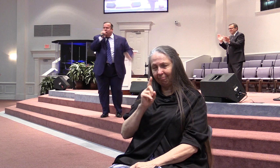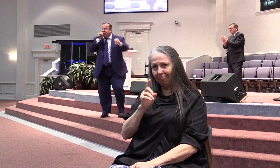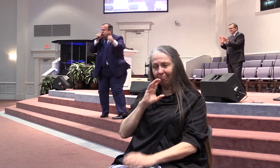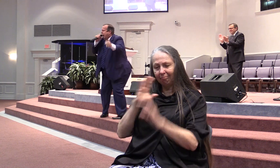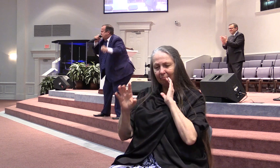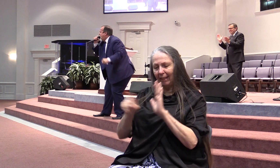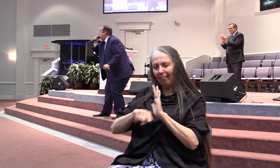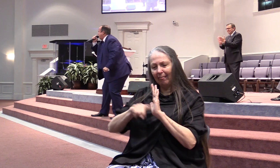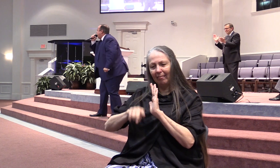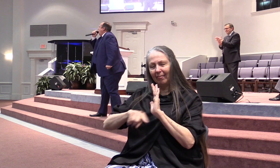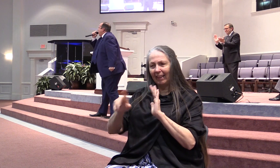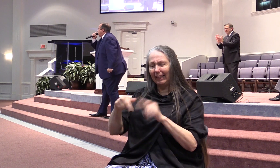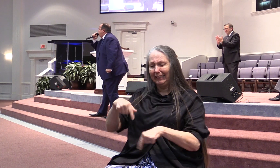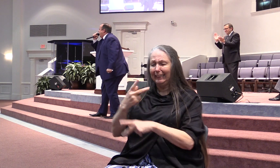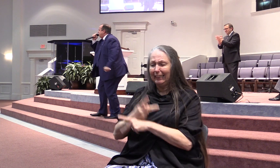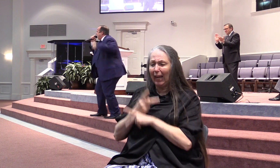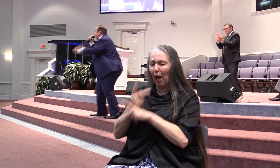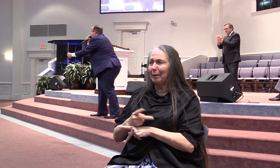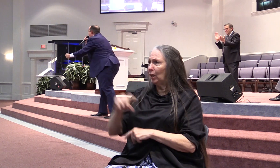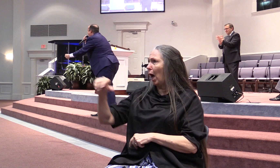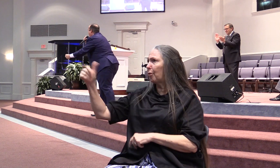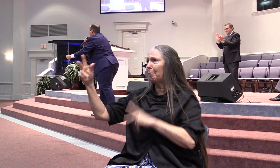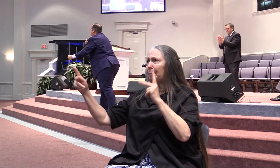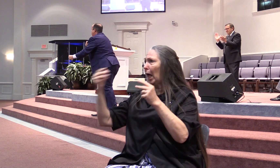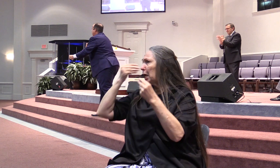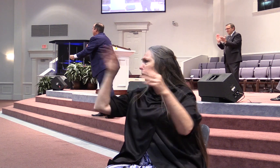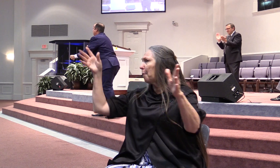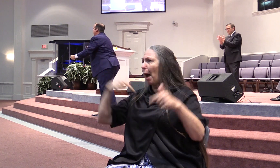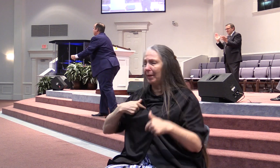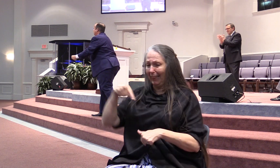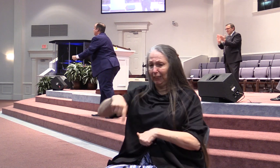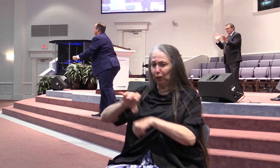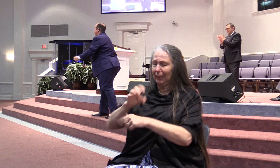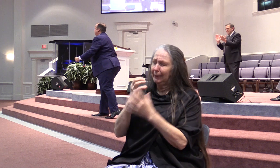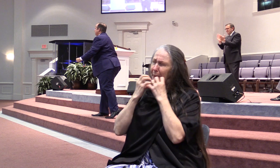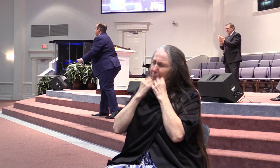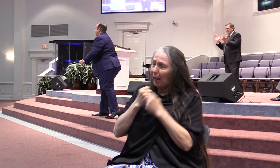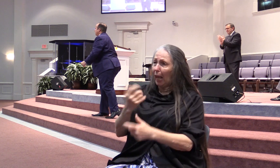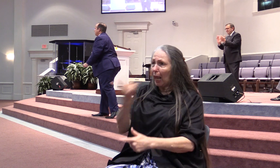else would. This place cared for me when nobody else gave a care.